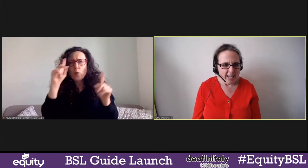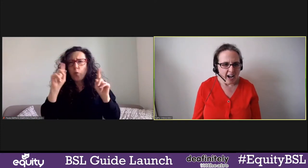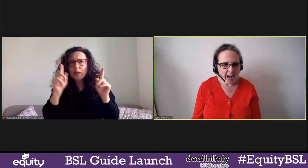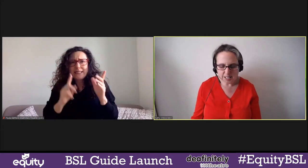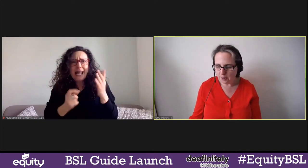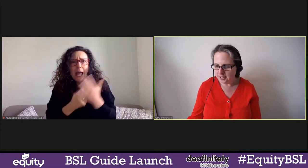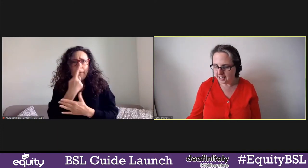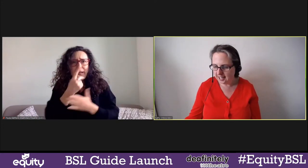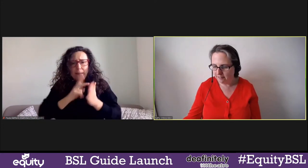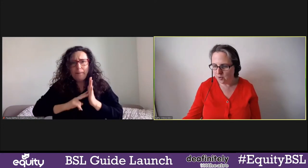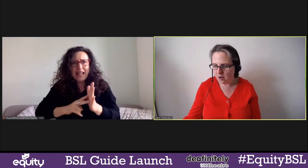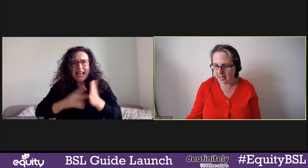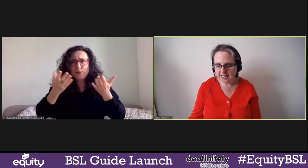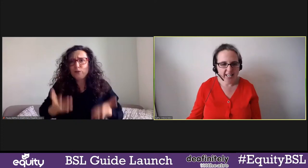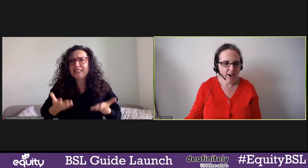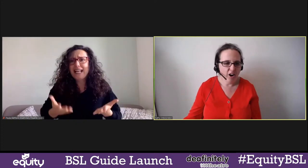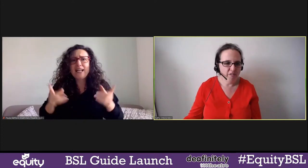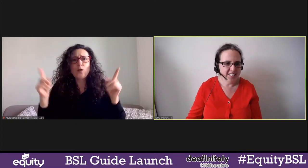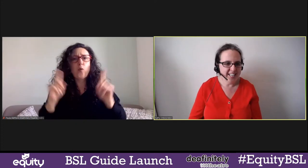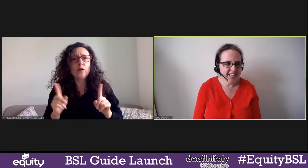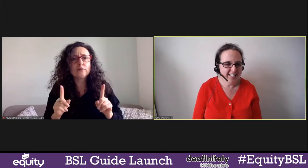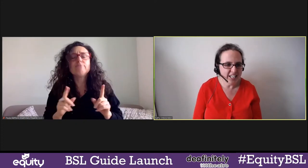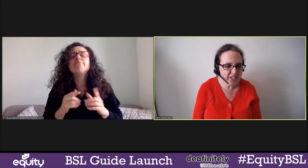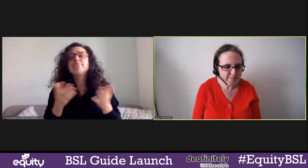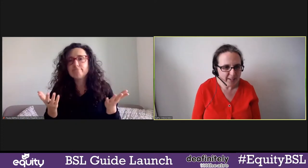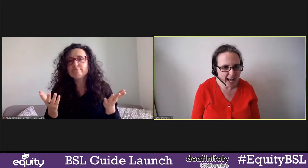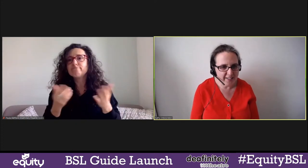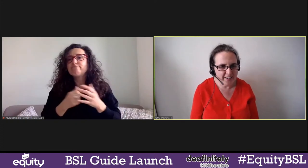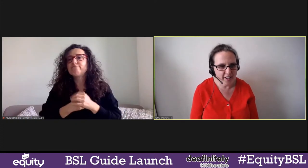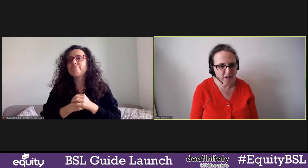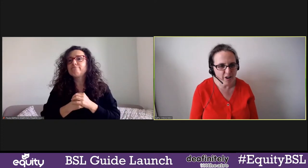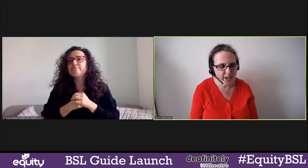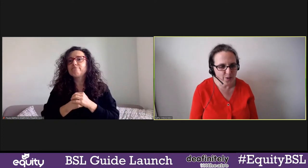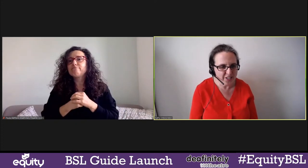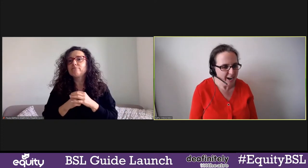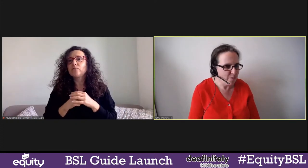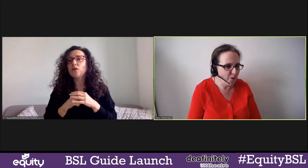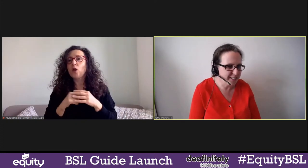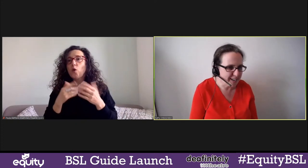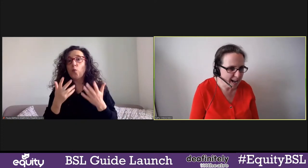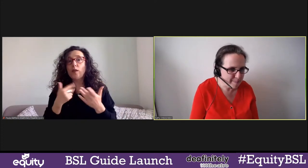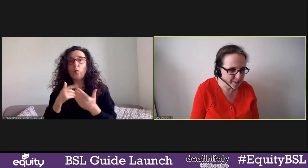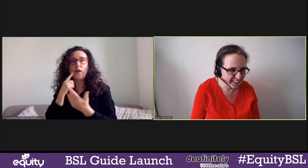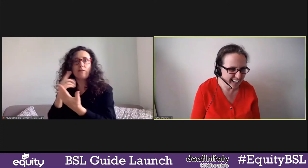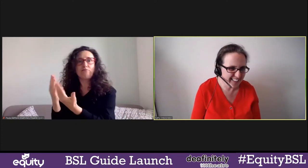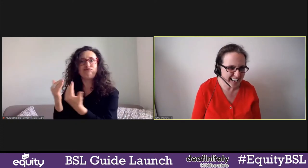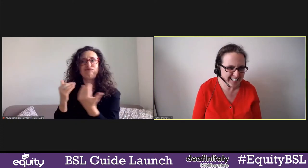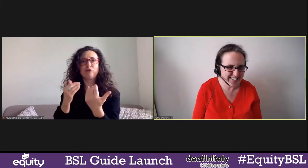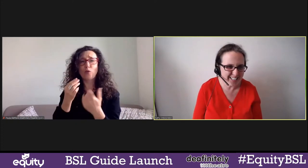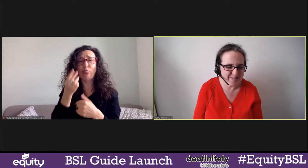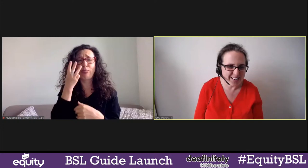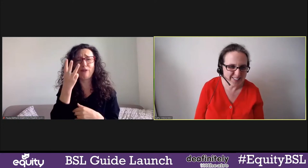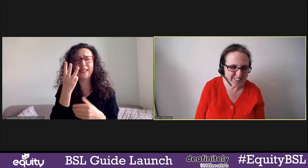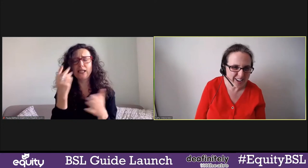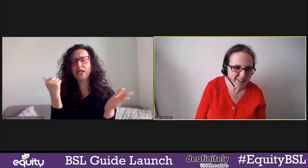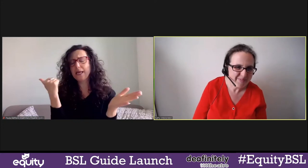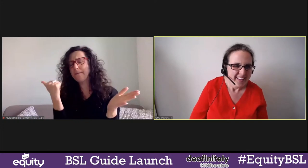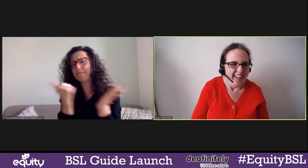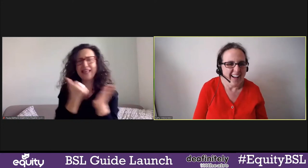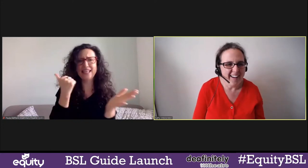I suppose to give you an idea of today's session and the running order and what's going to happen in the next 90 minutes or so,